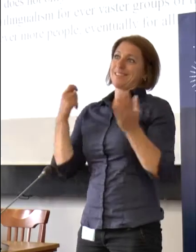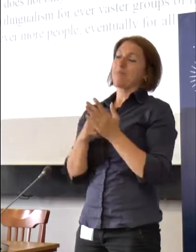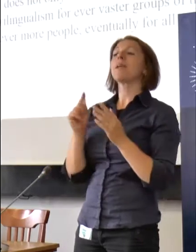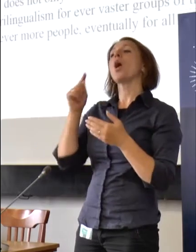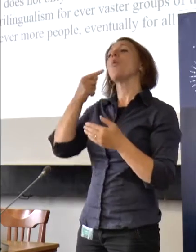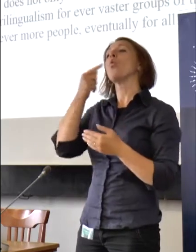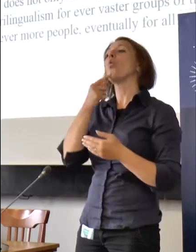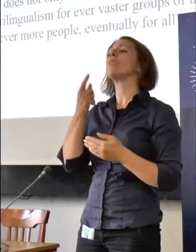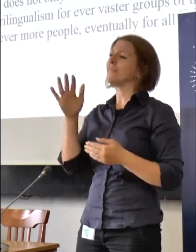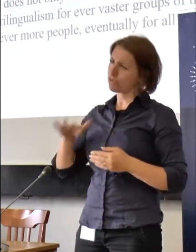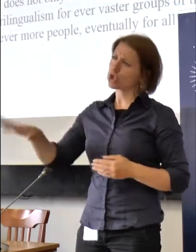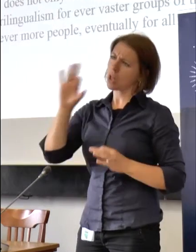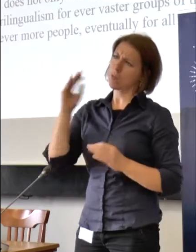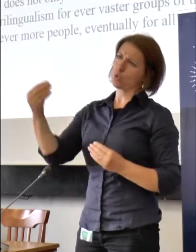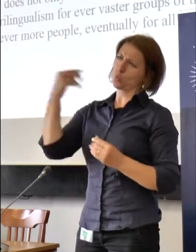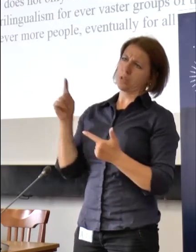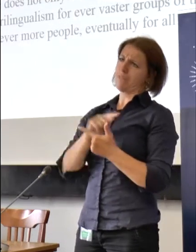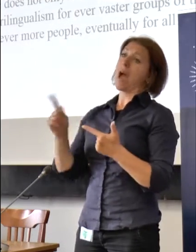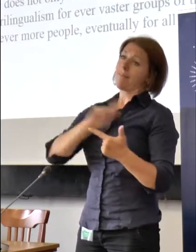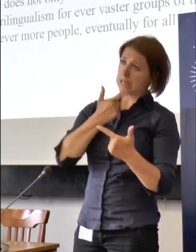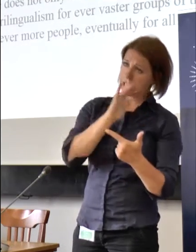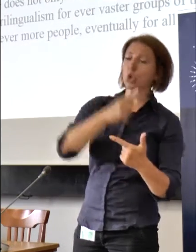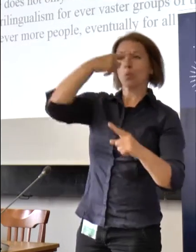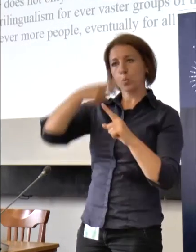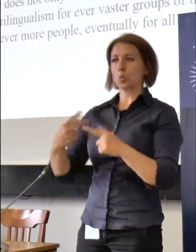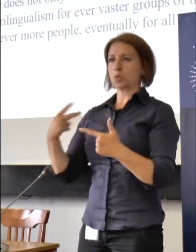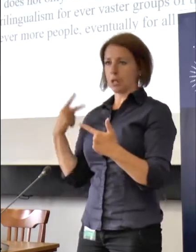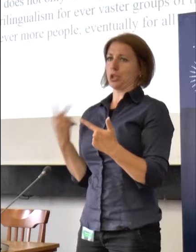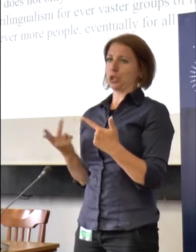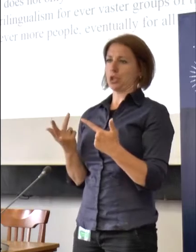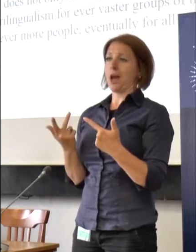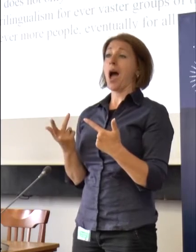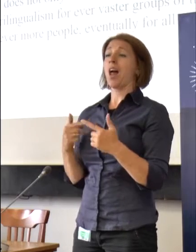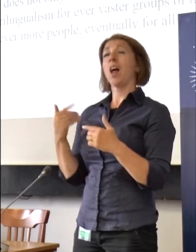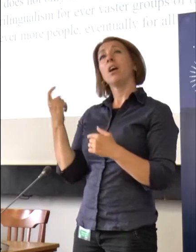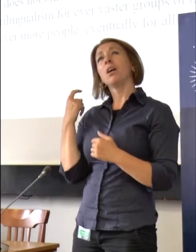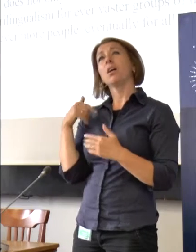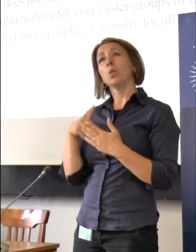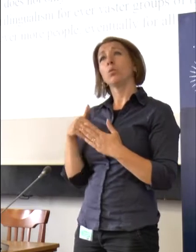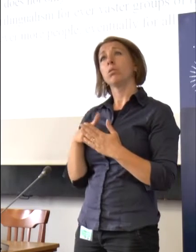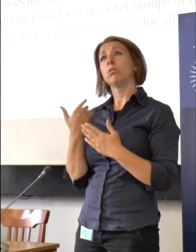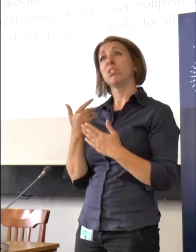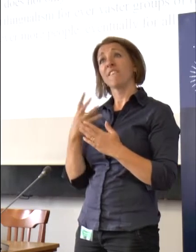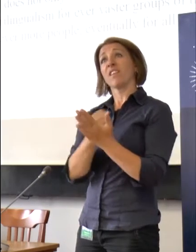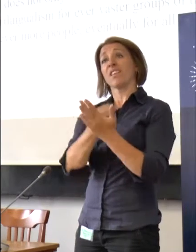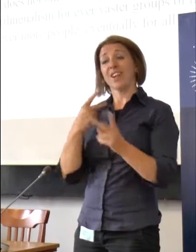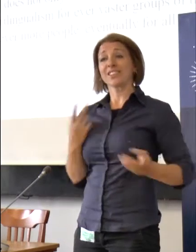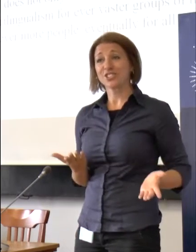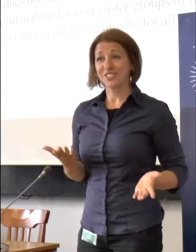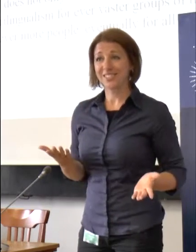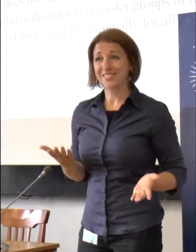to be plurilingualism for the vaster groups of population, for ever more people, eventually for all. So.